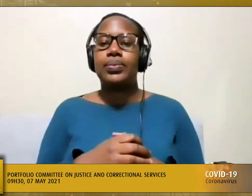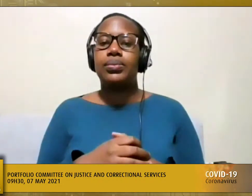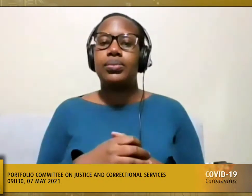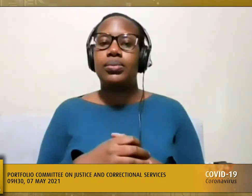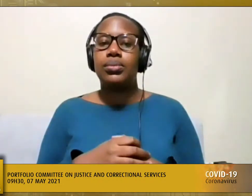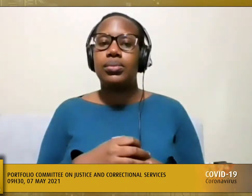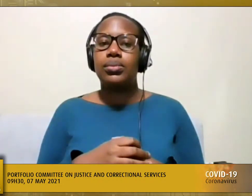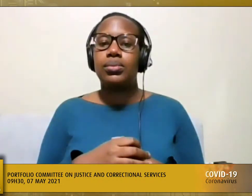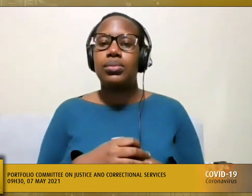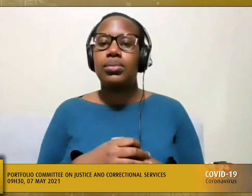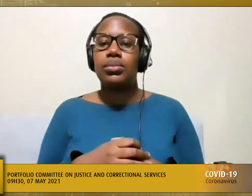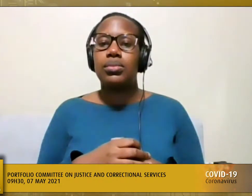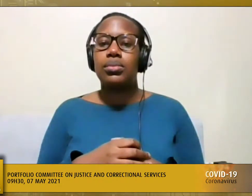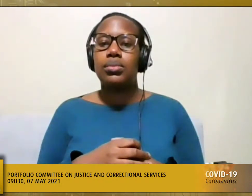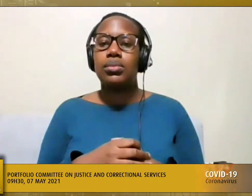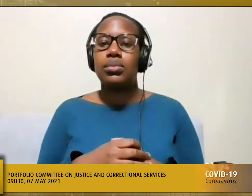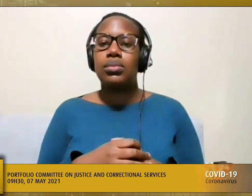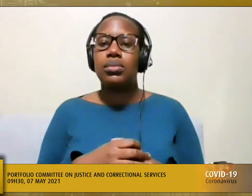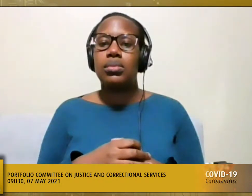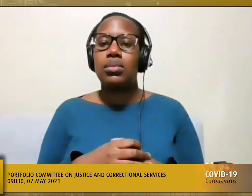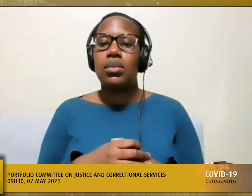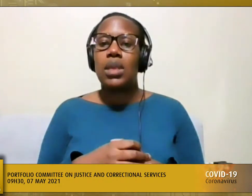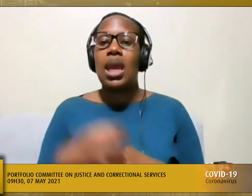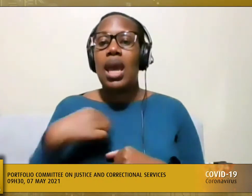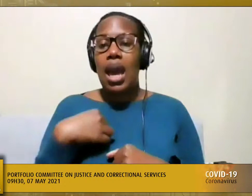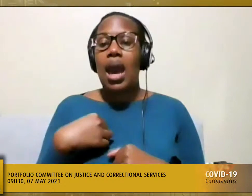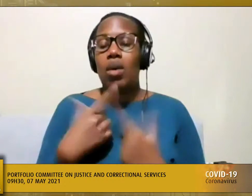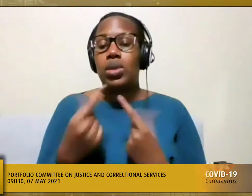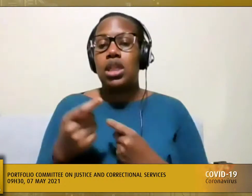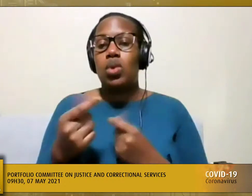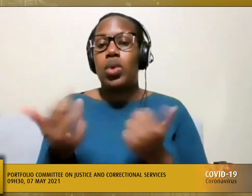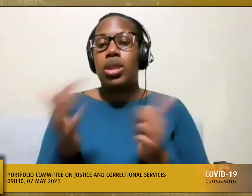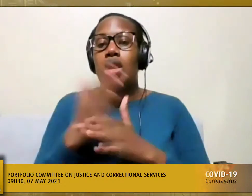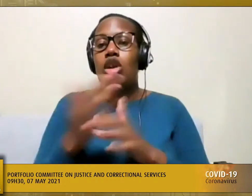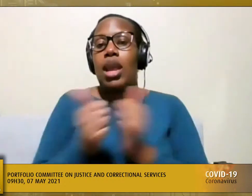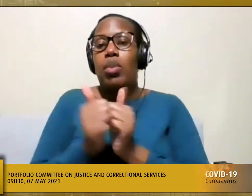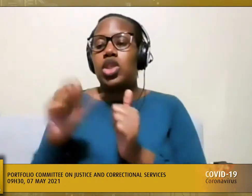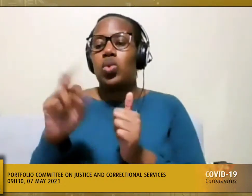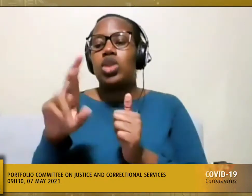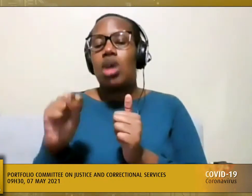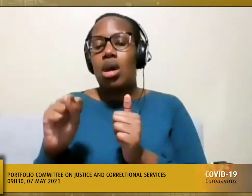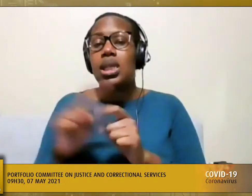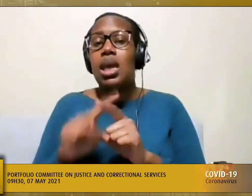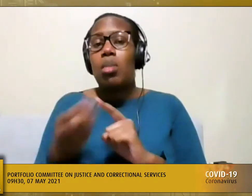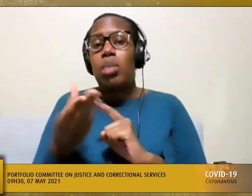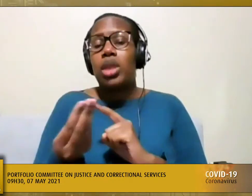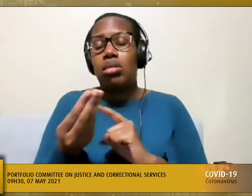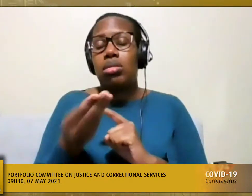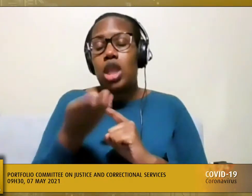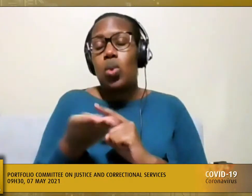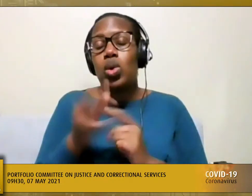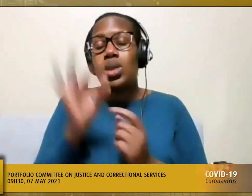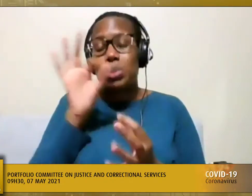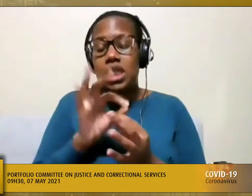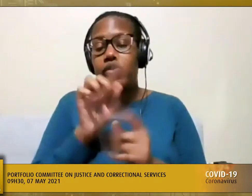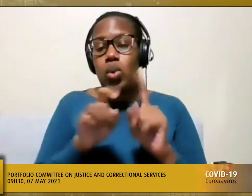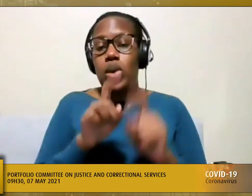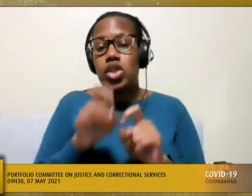um I can deal with the collaborations with SARS but there were some specific questions relating to that